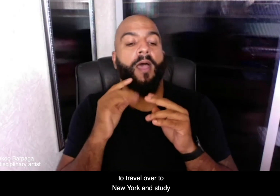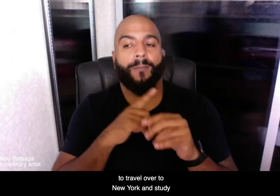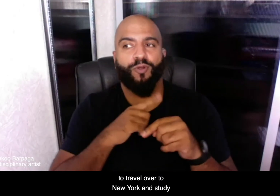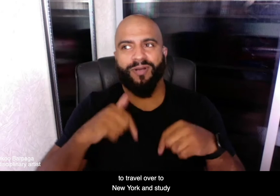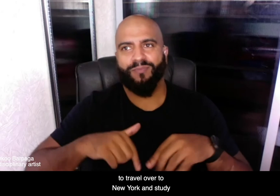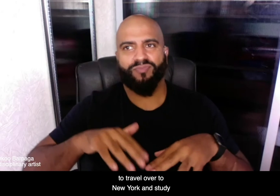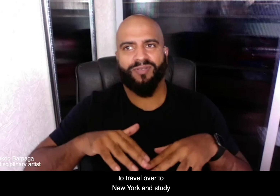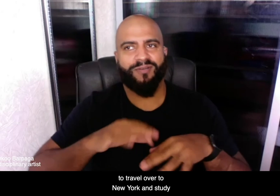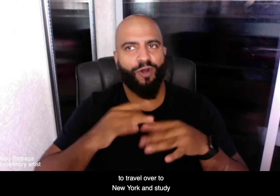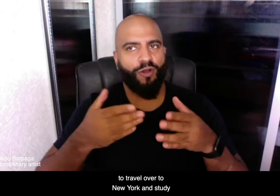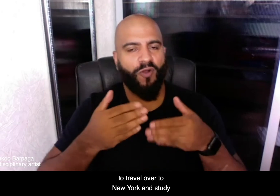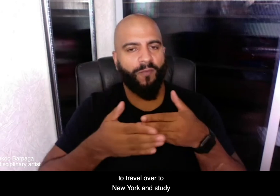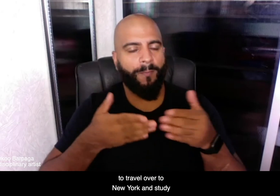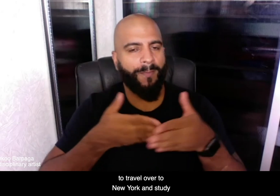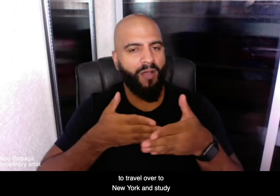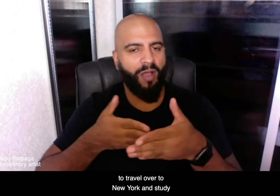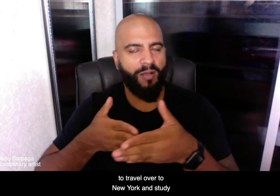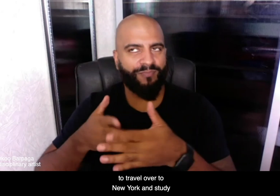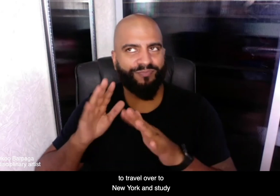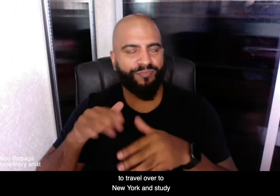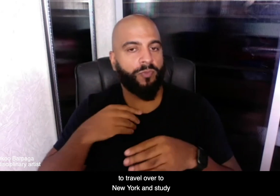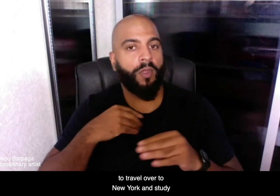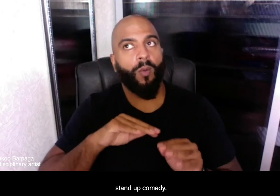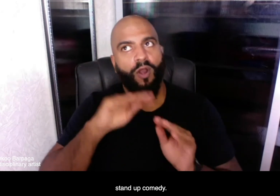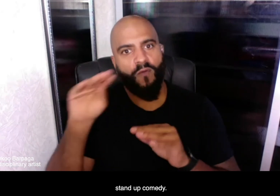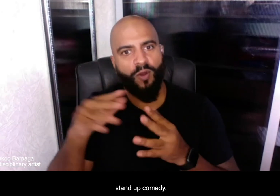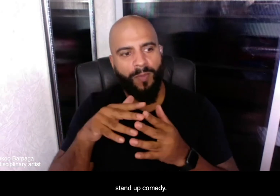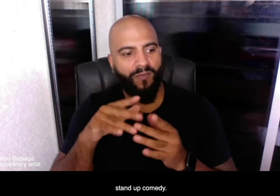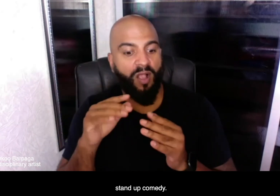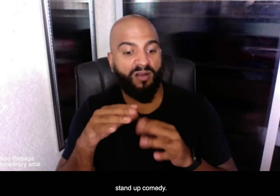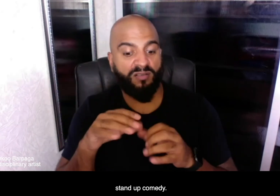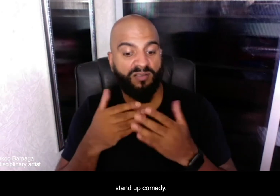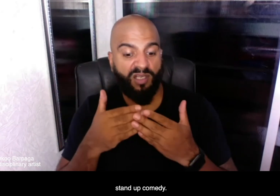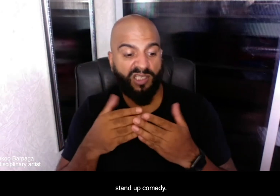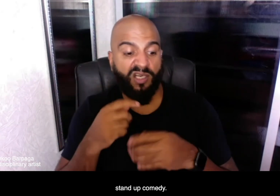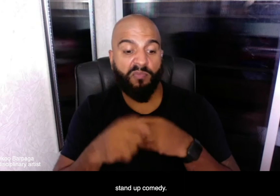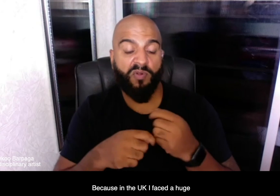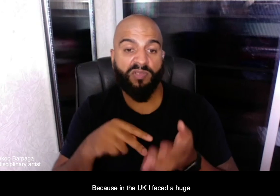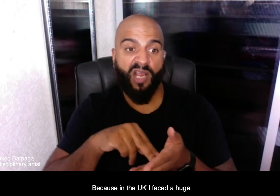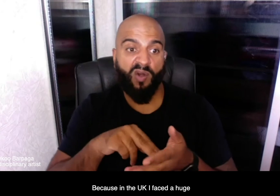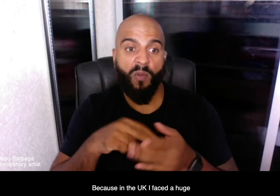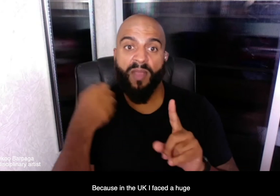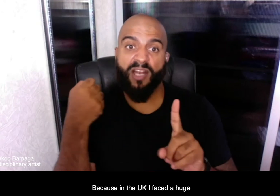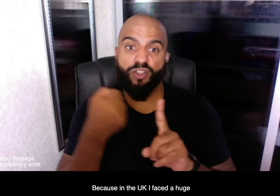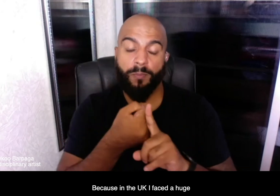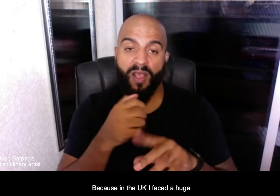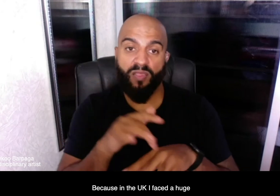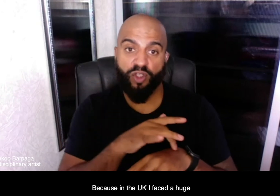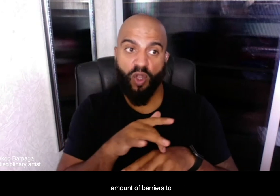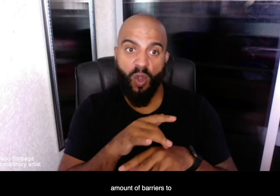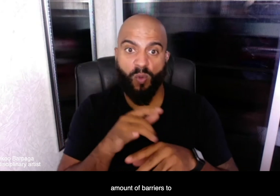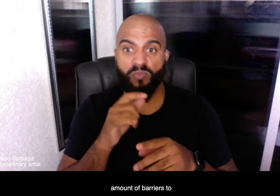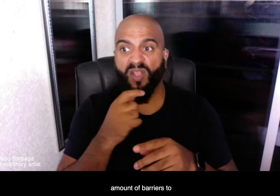to travel over to New York and study stand-up comedy, because in the UK I'd faced a huge amount